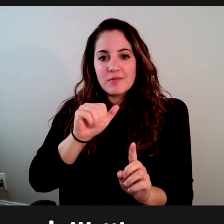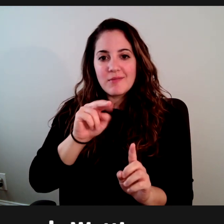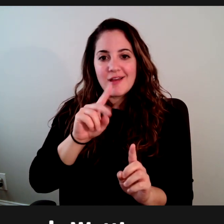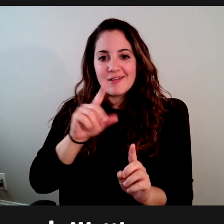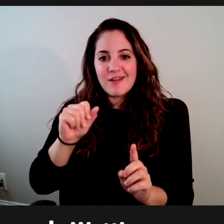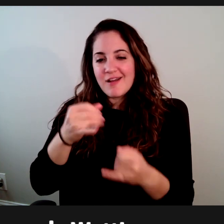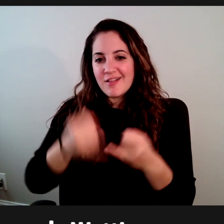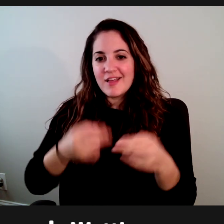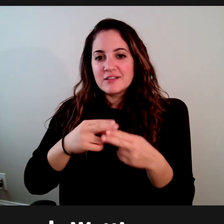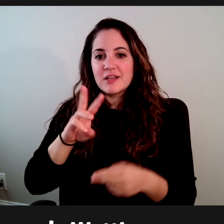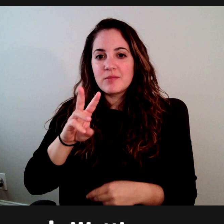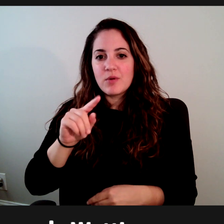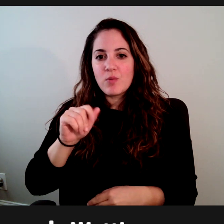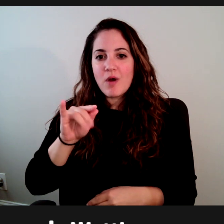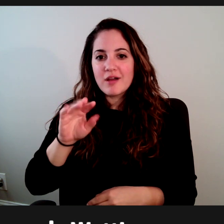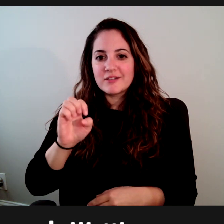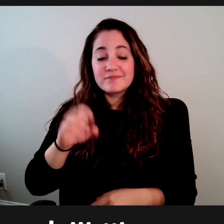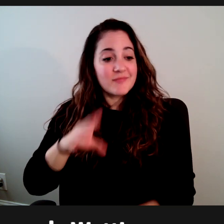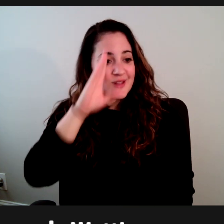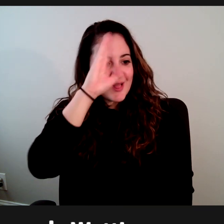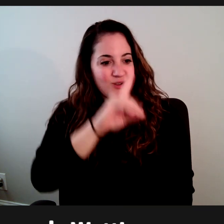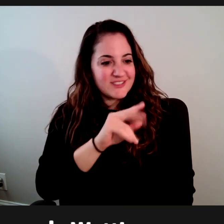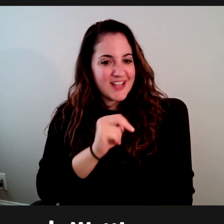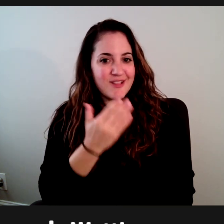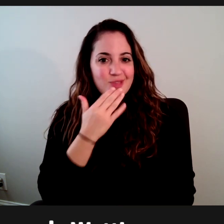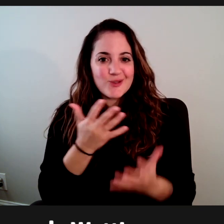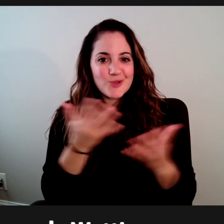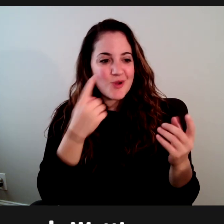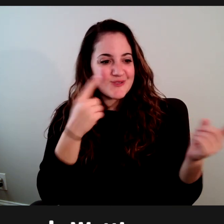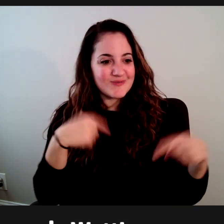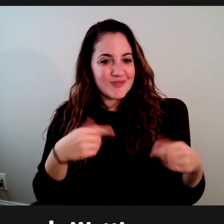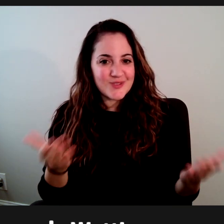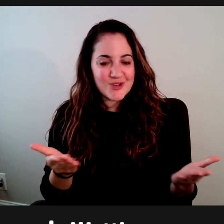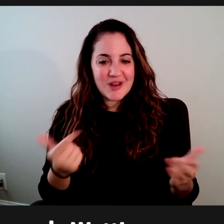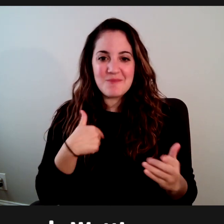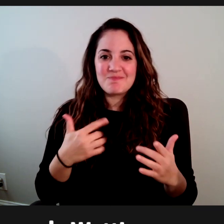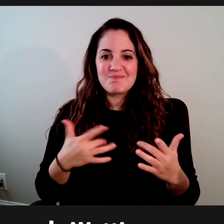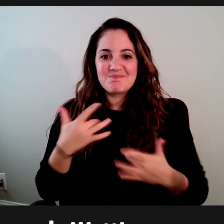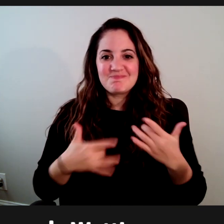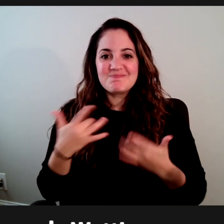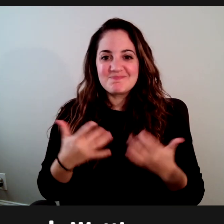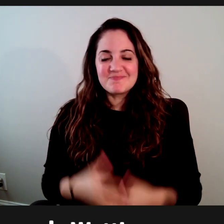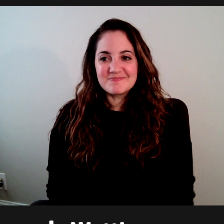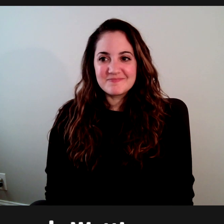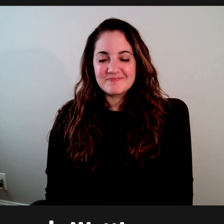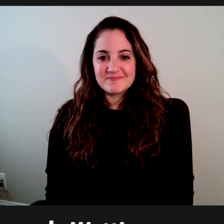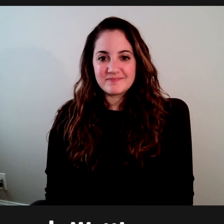Wattie. Hi, Dan. Thank Hello. you so much for having me here. Super